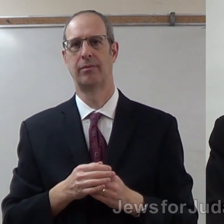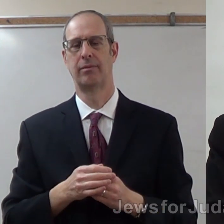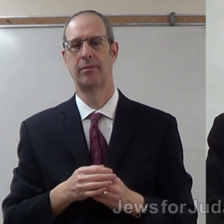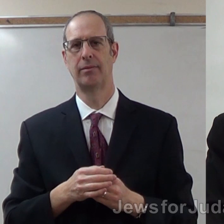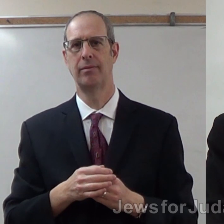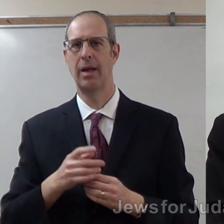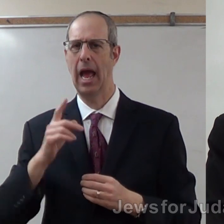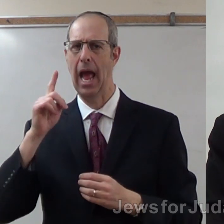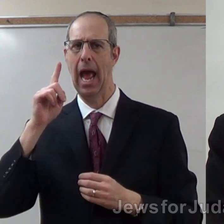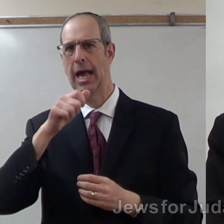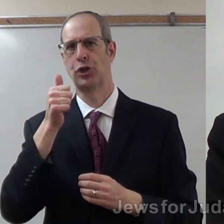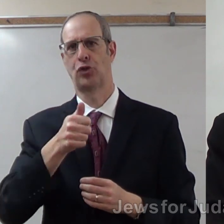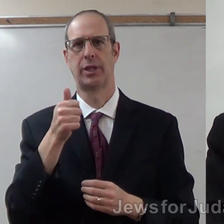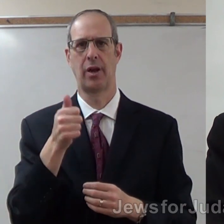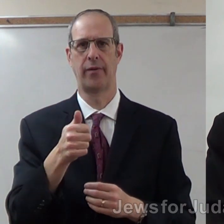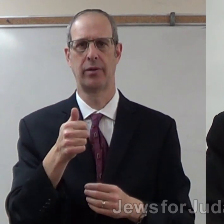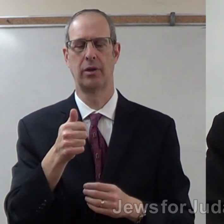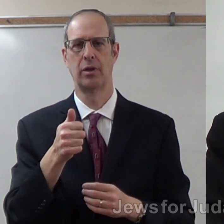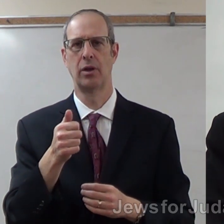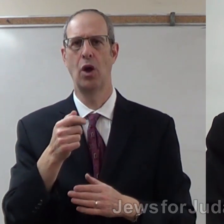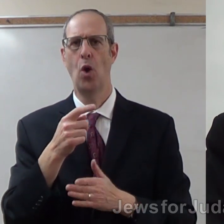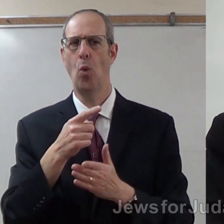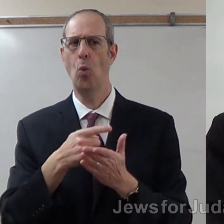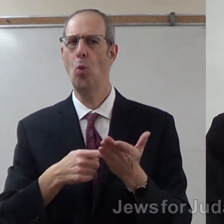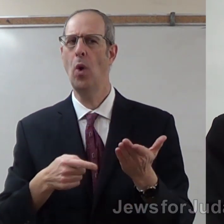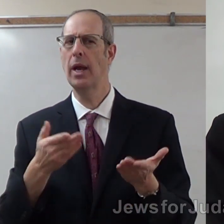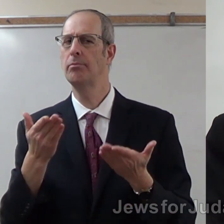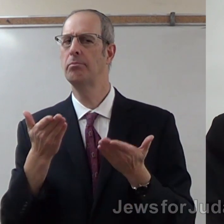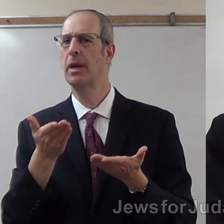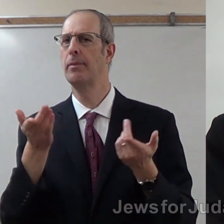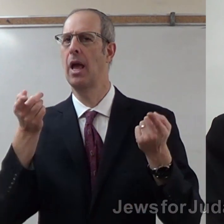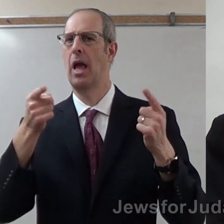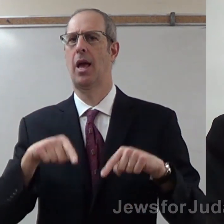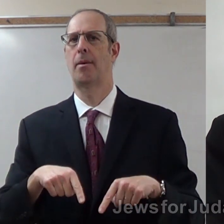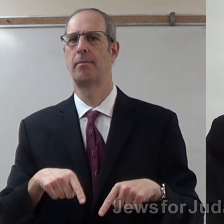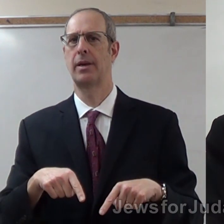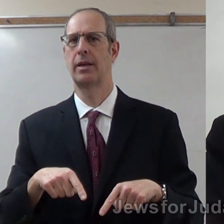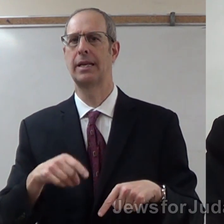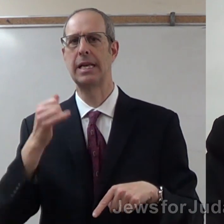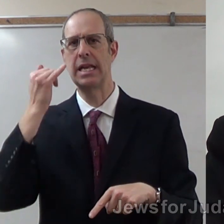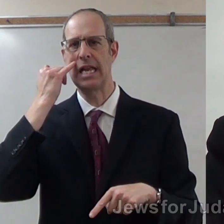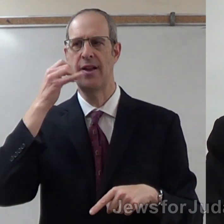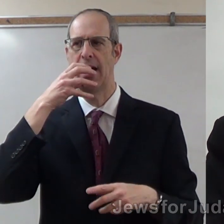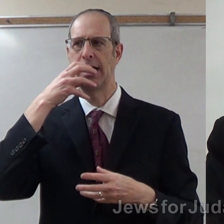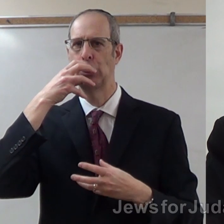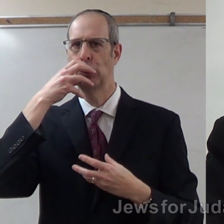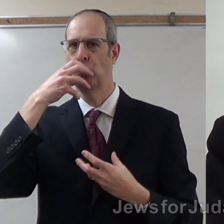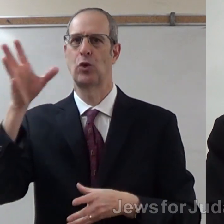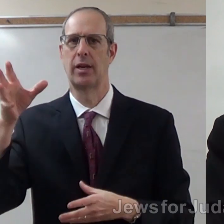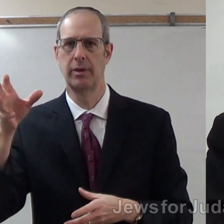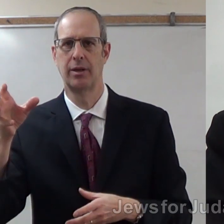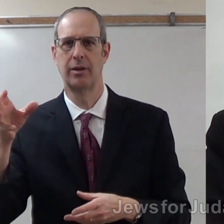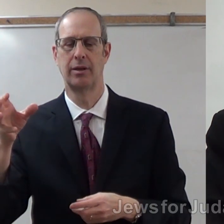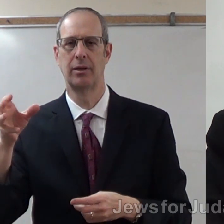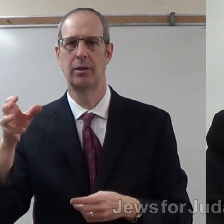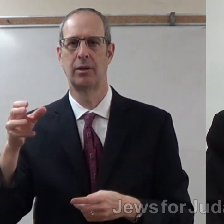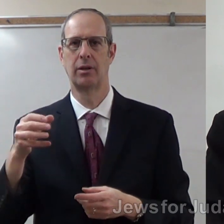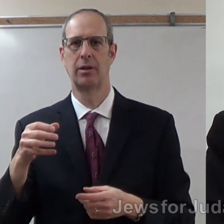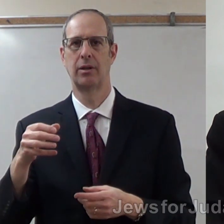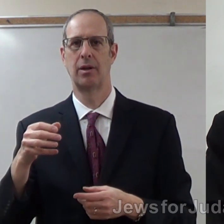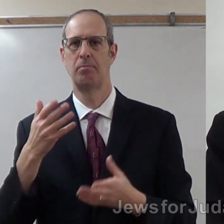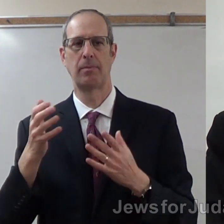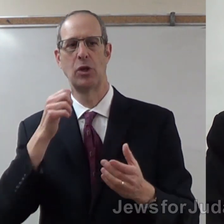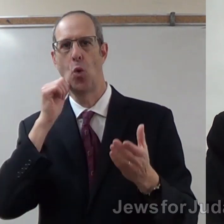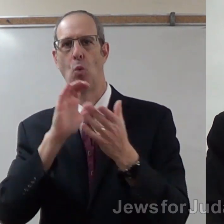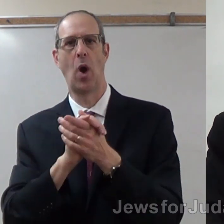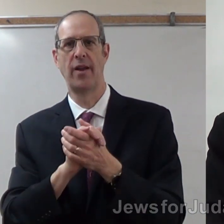To ask yourself, what might happen when I scream at this person? A person screams at their